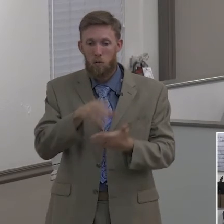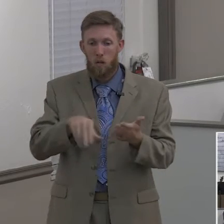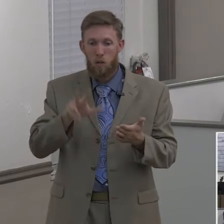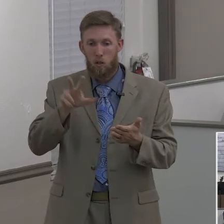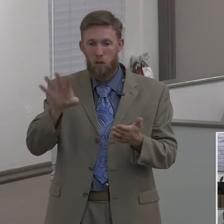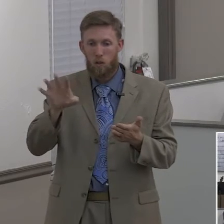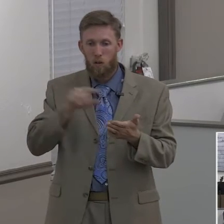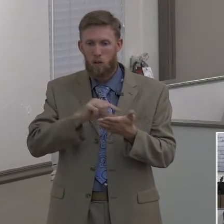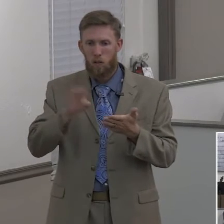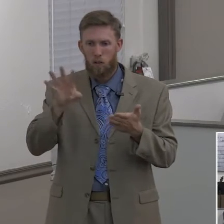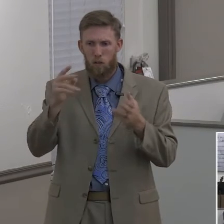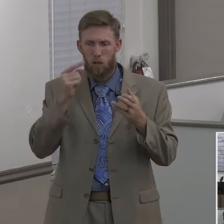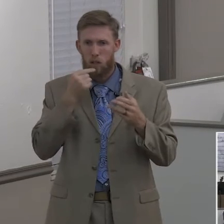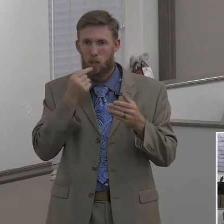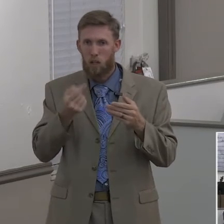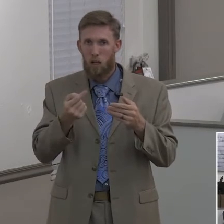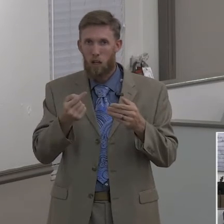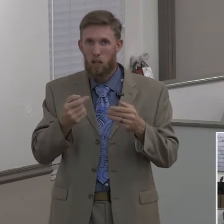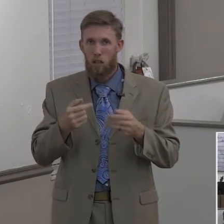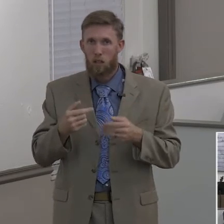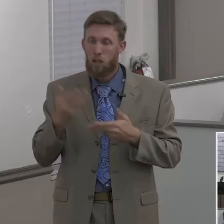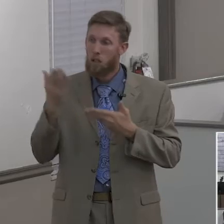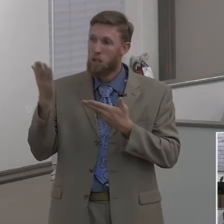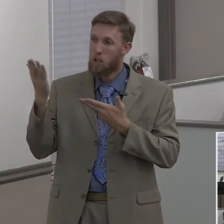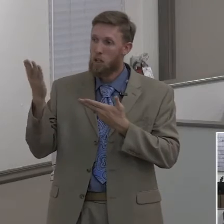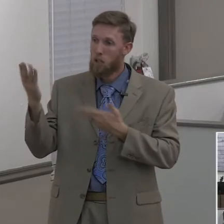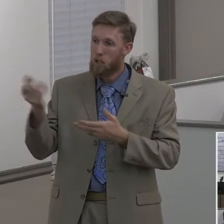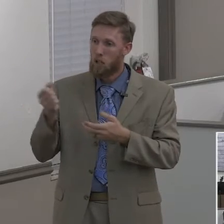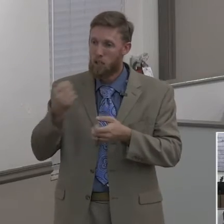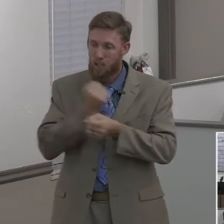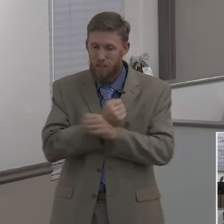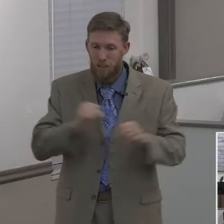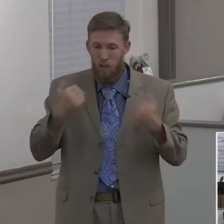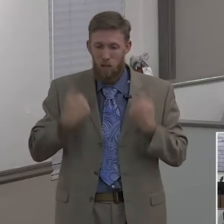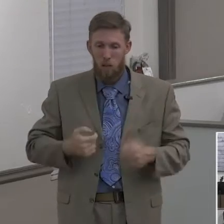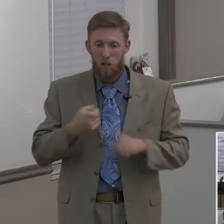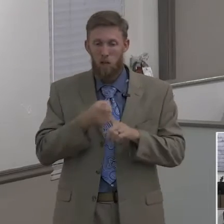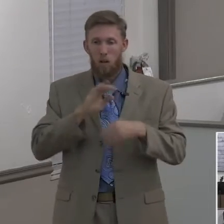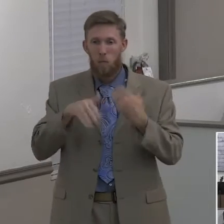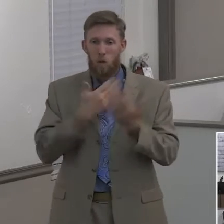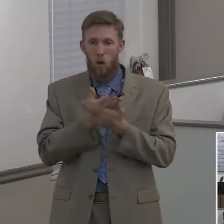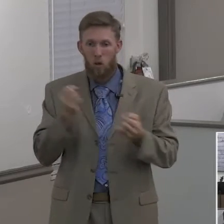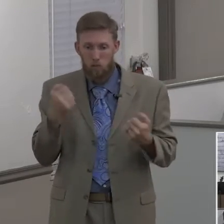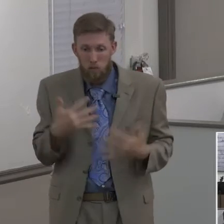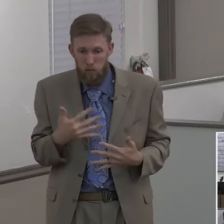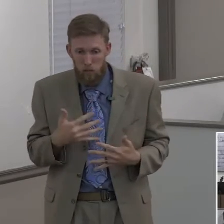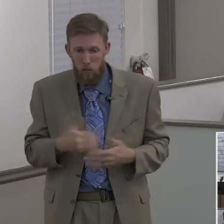Psalm 34:4 says, I sought the Lord and He heard me and He delivered me from all of my fears.